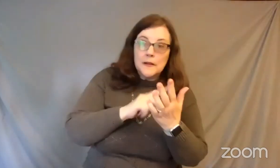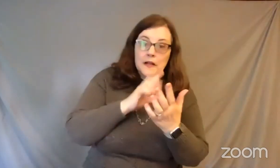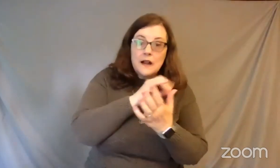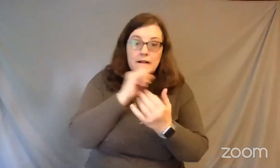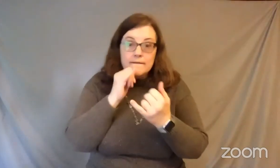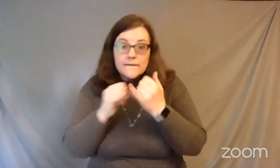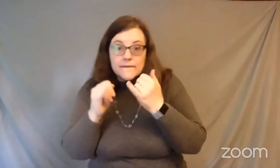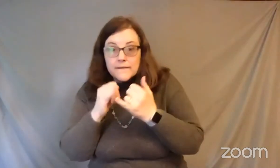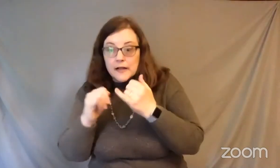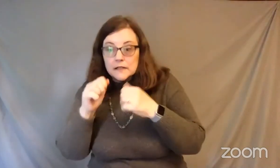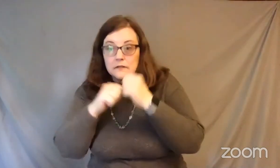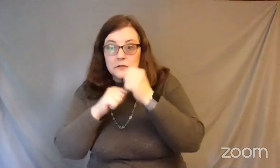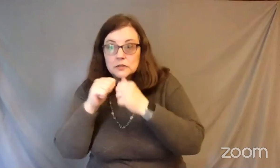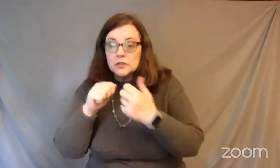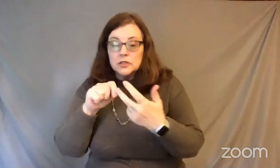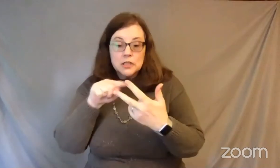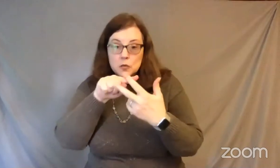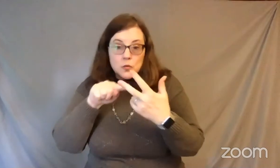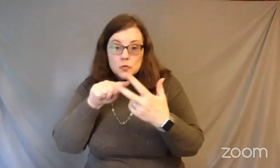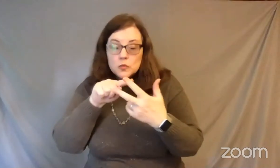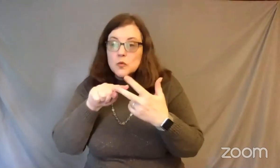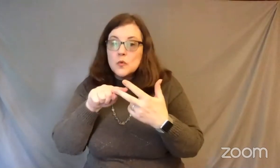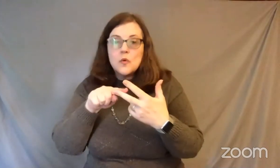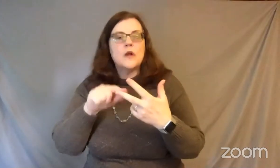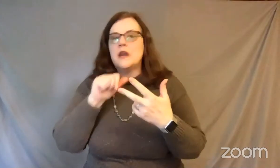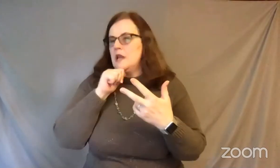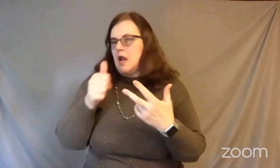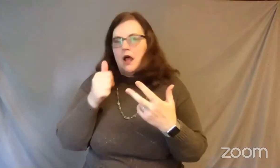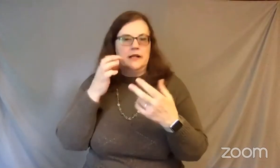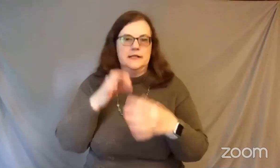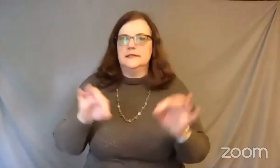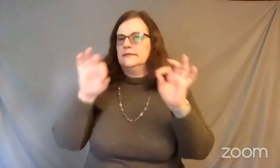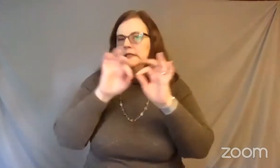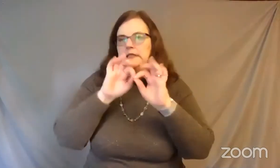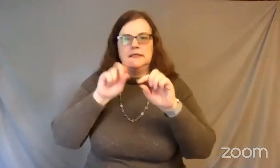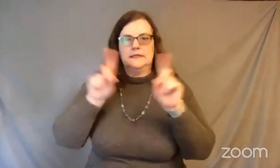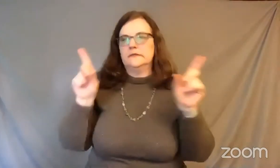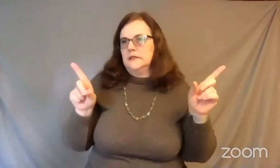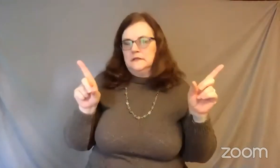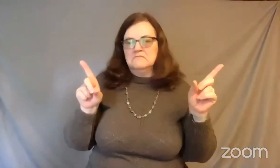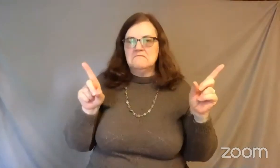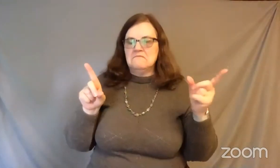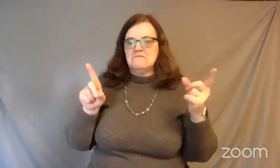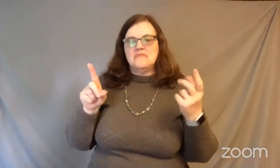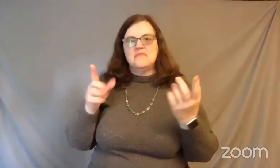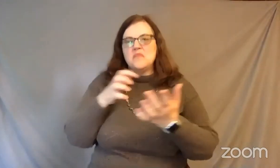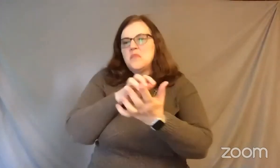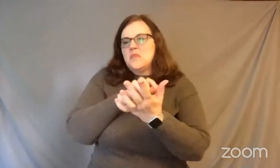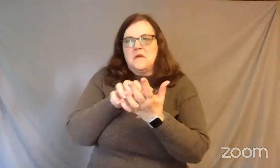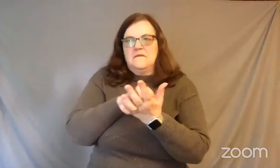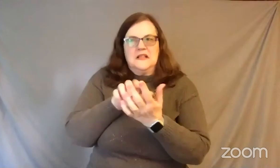The age for acquisition for doubling and final position structures was not statistically significant.